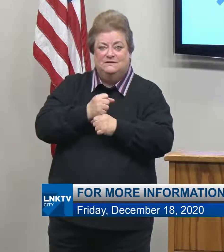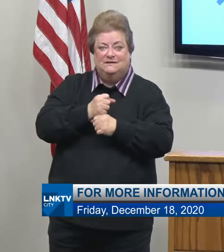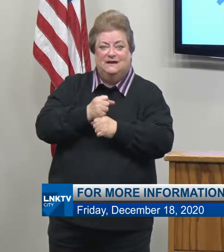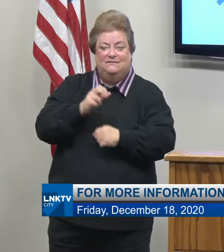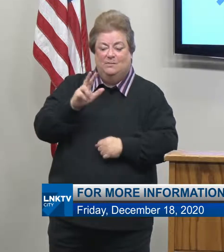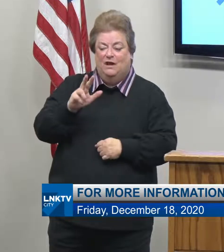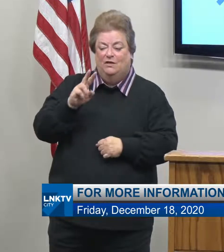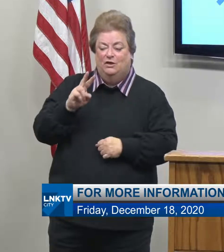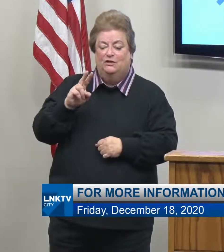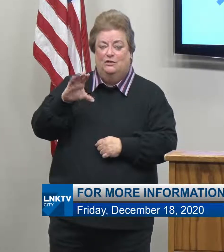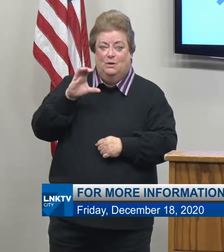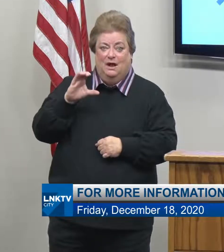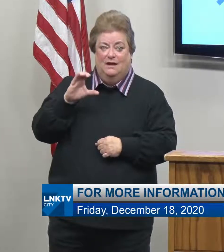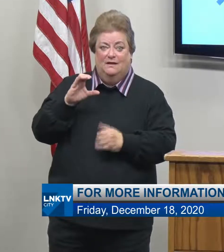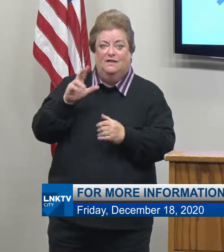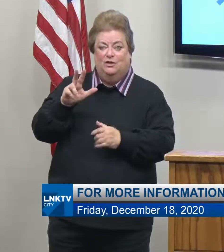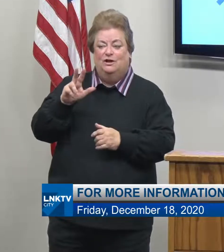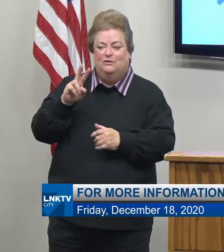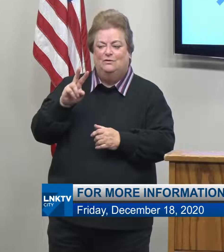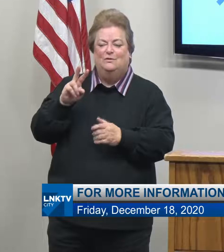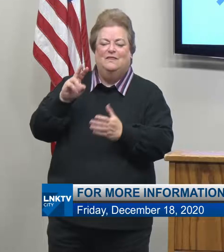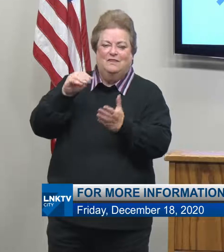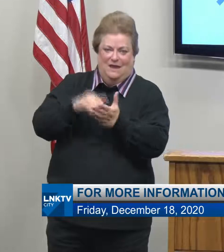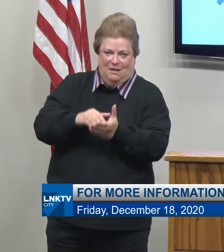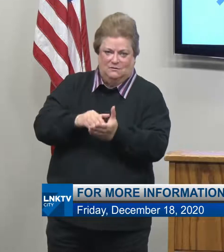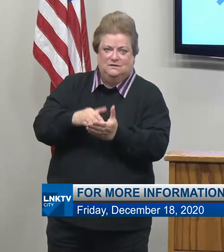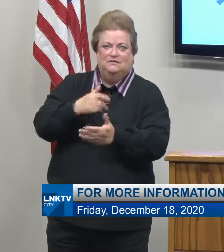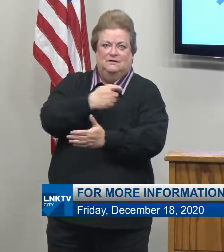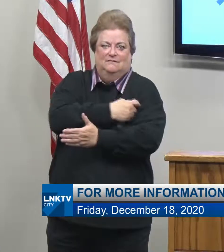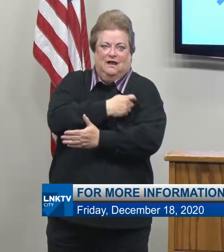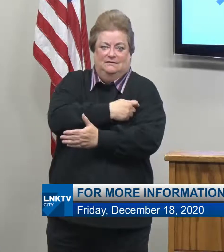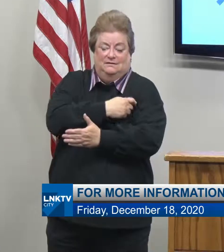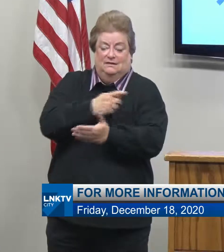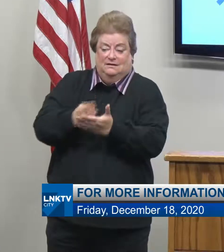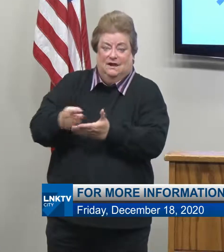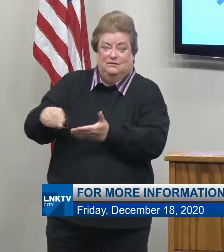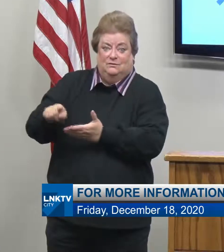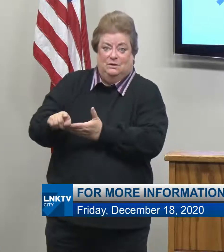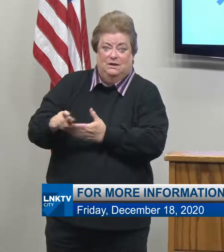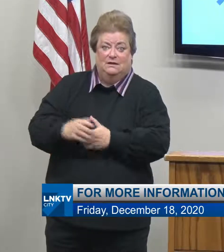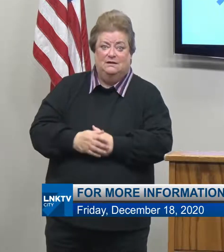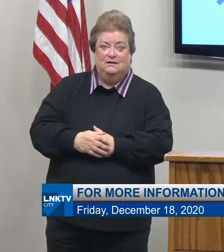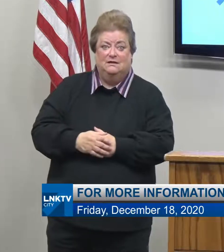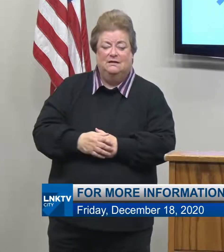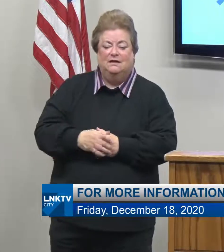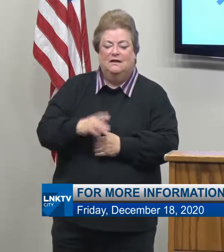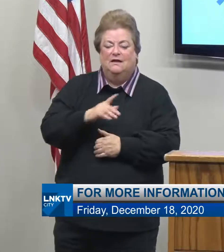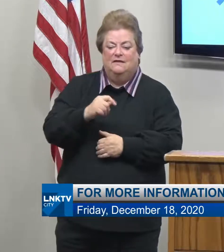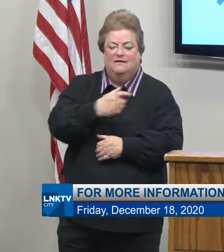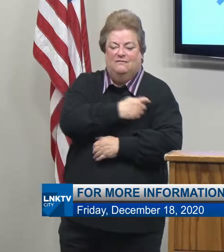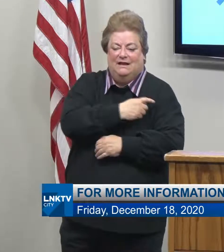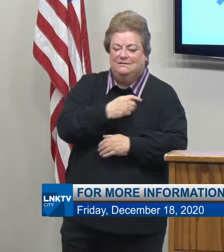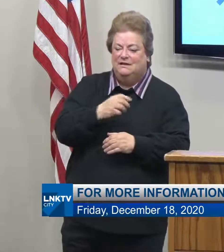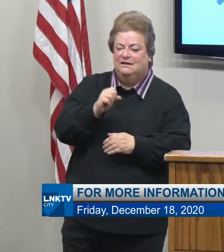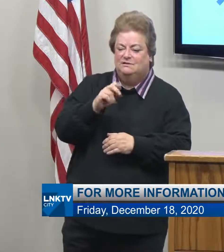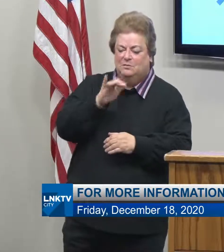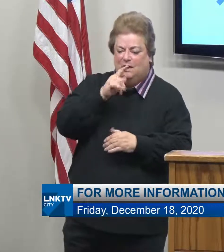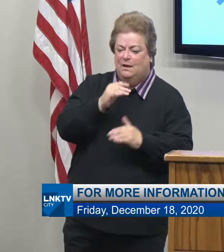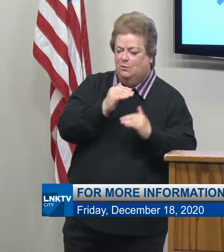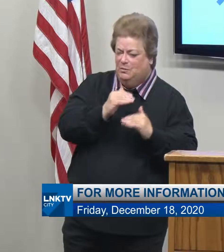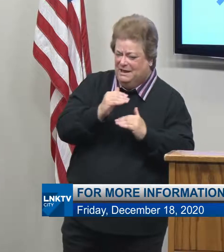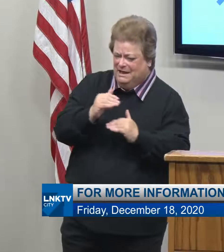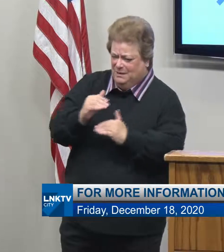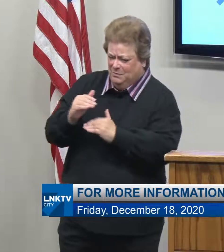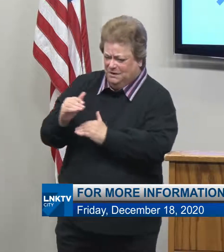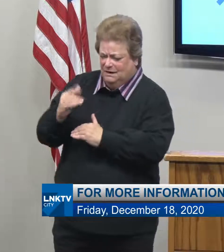about 32,000 doses in the next weeks. Vaccine supply will be limited for some time,